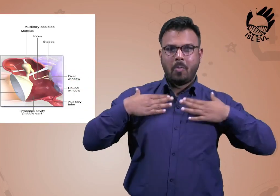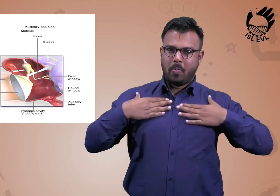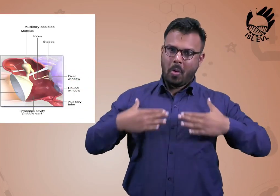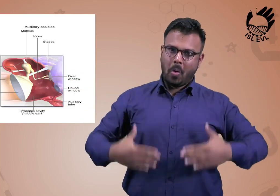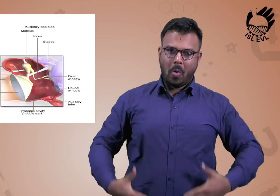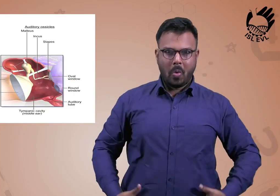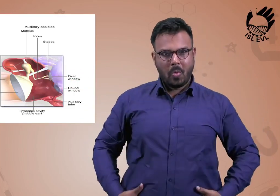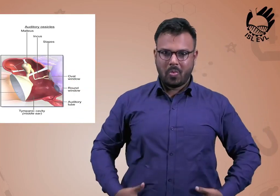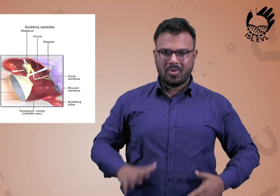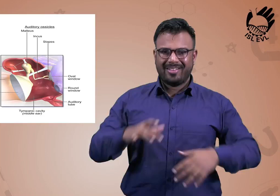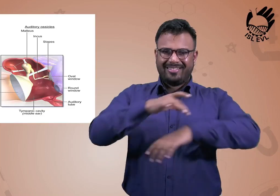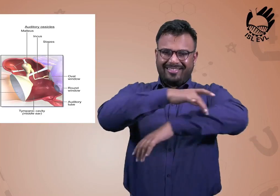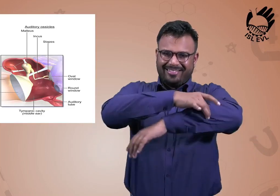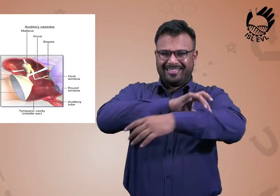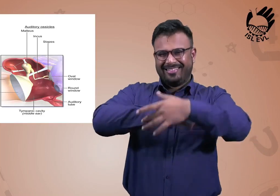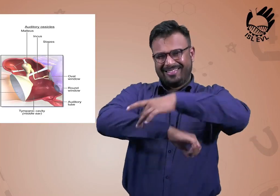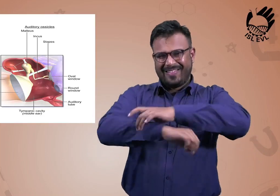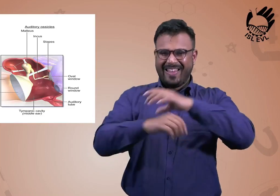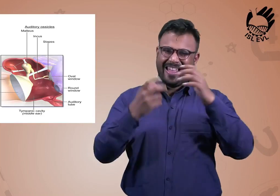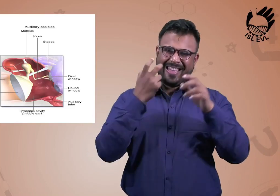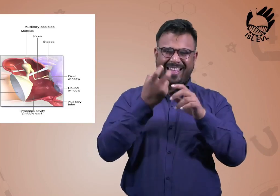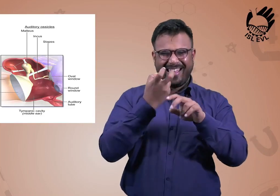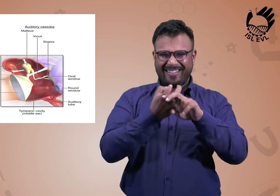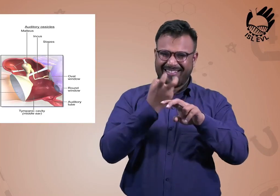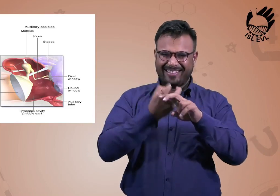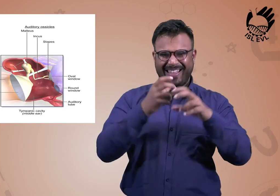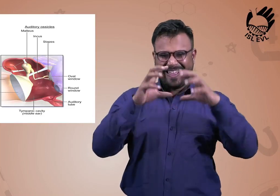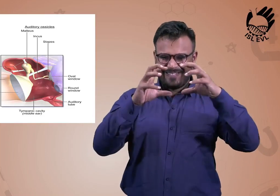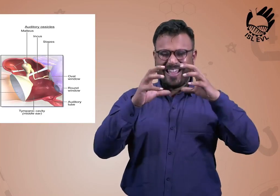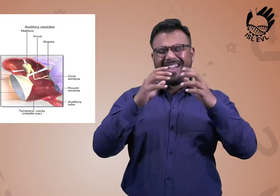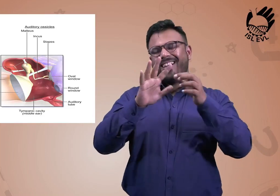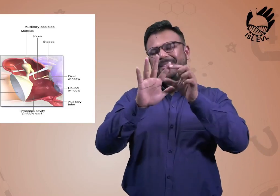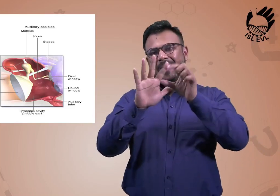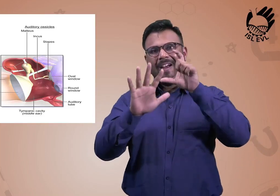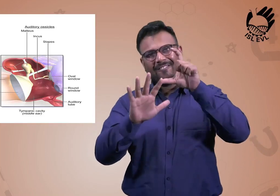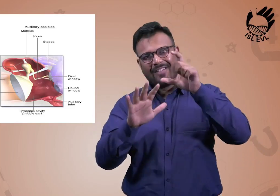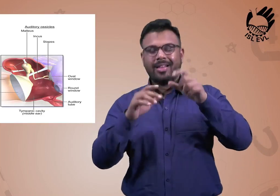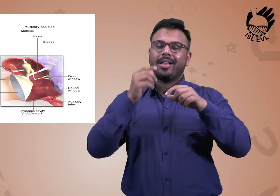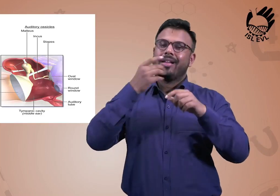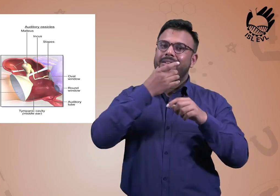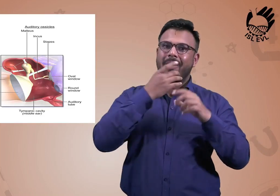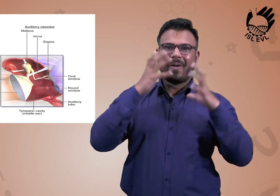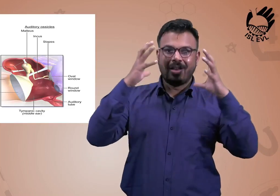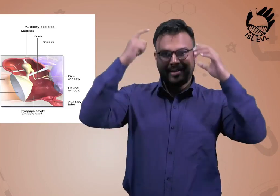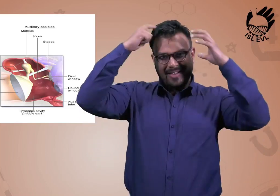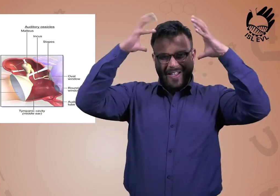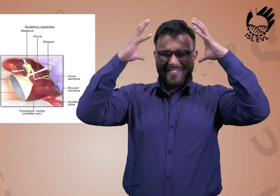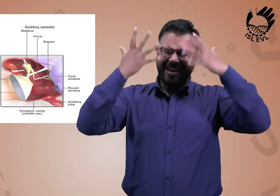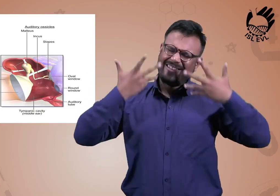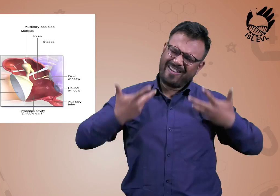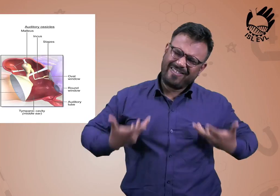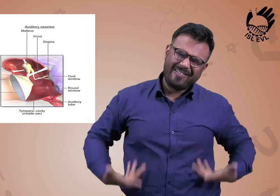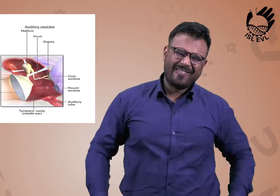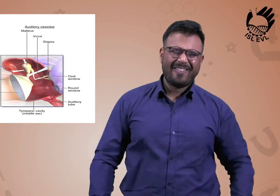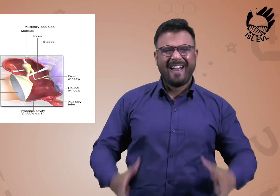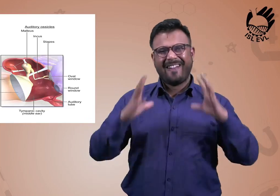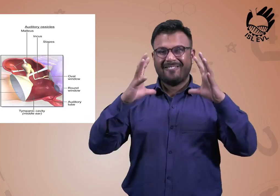Behind the eardrum, there are three small bones. Do you want to know what they look